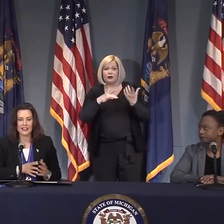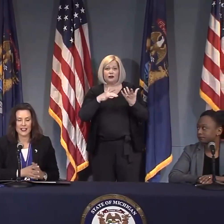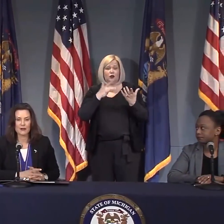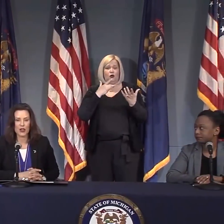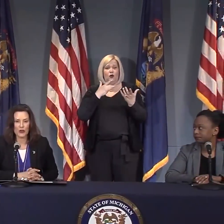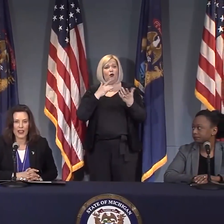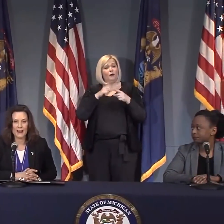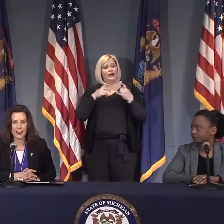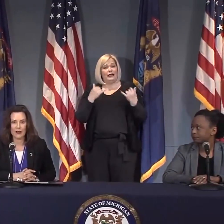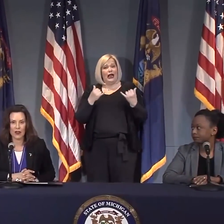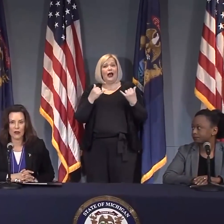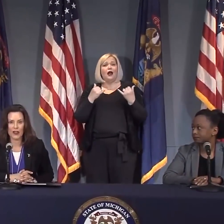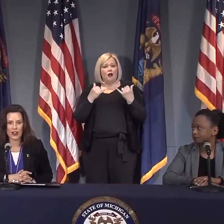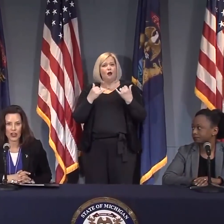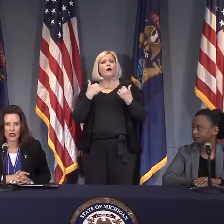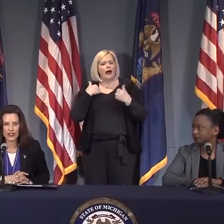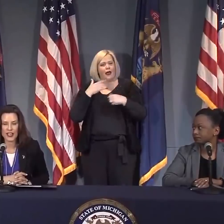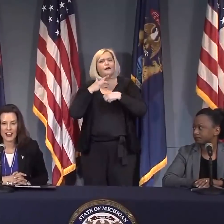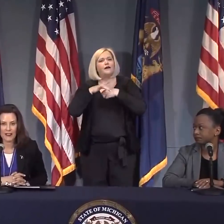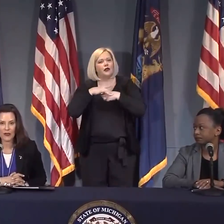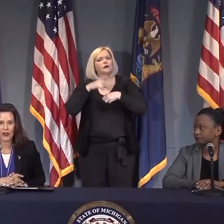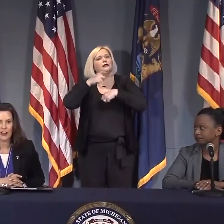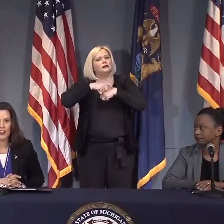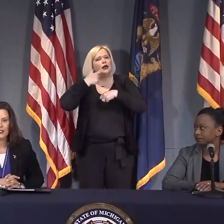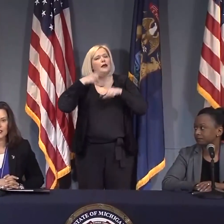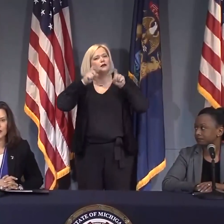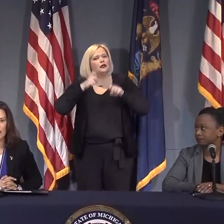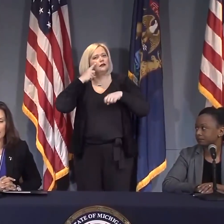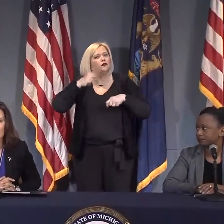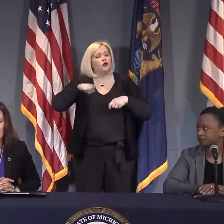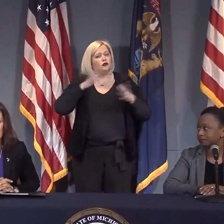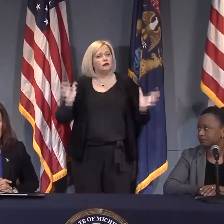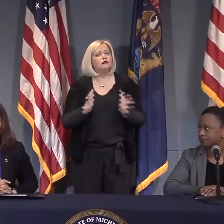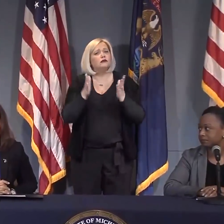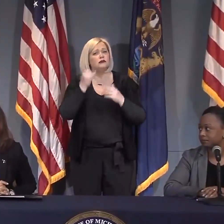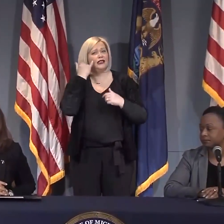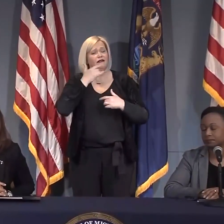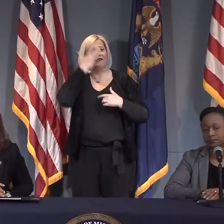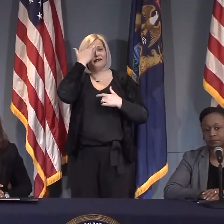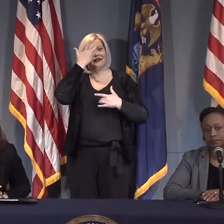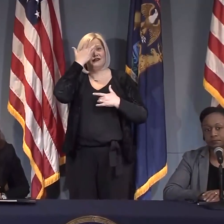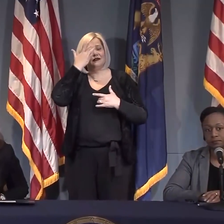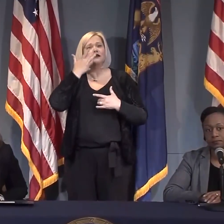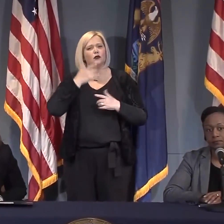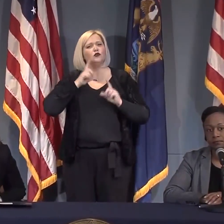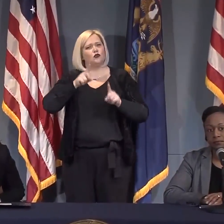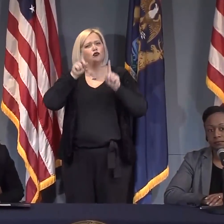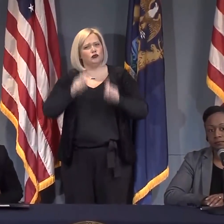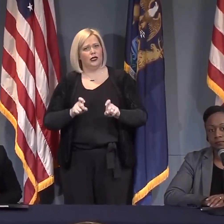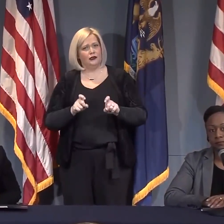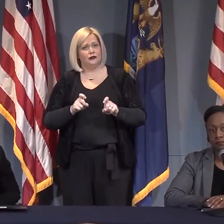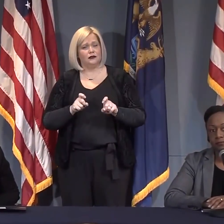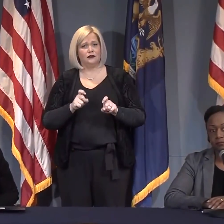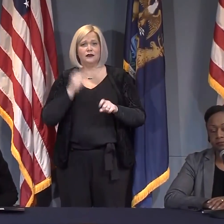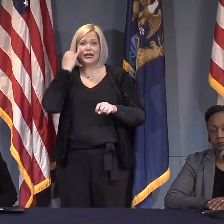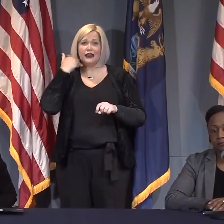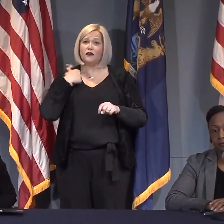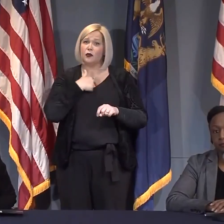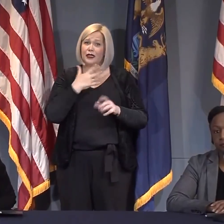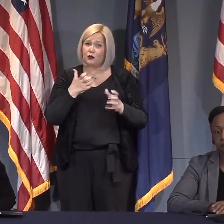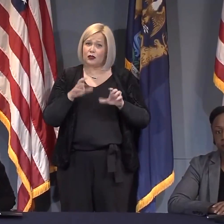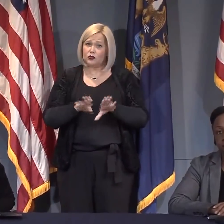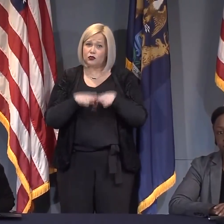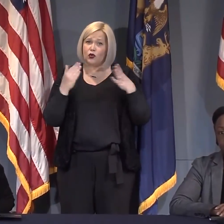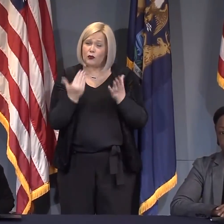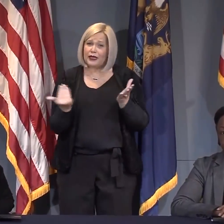can get a test, but you can get one, and we're encouraging everyone to do that. In order to safely reopen our economy, we've got to